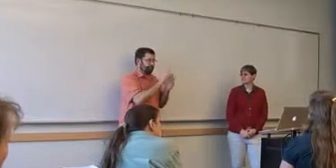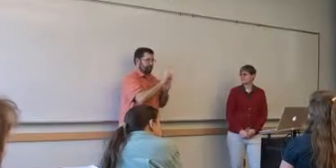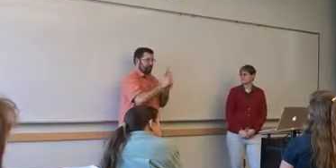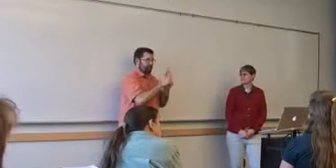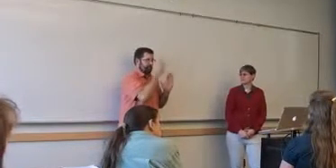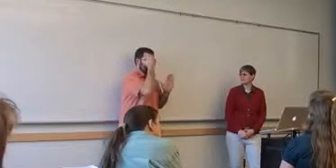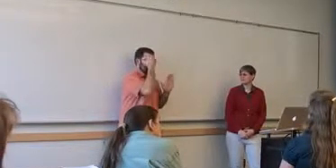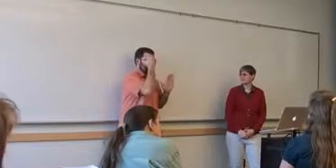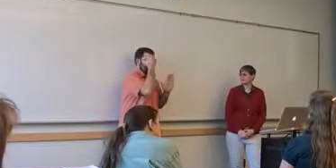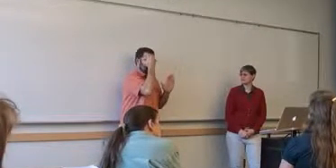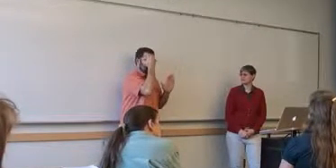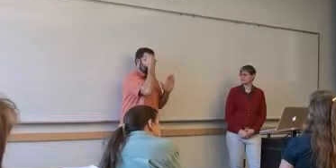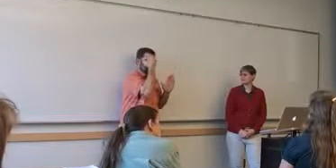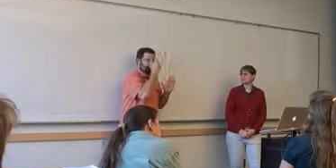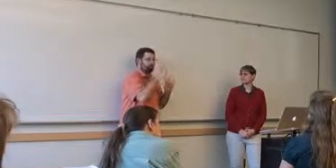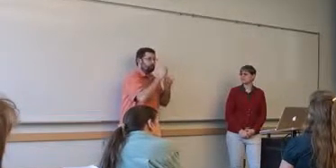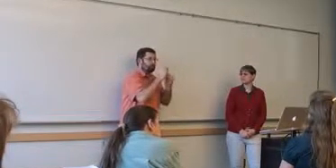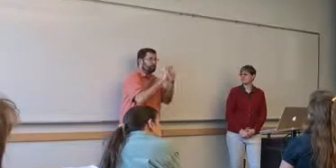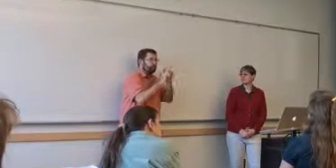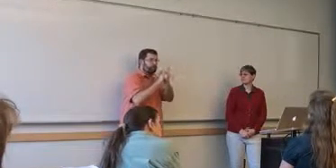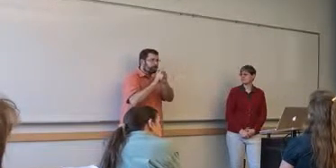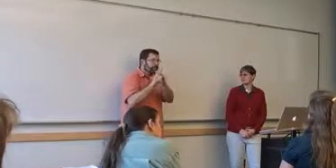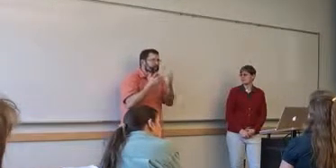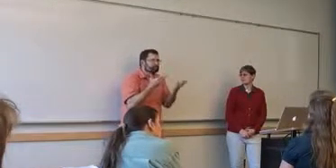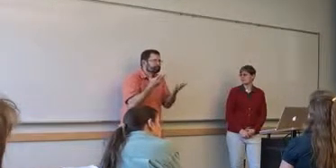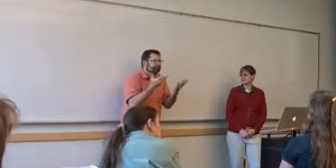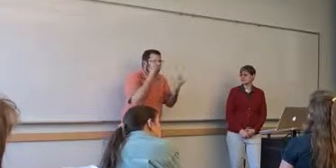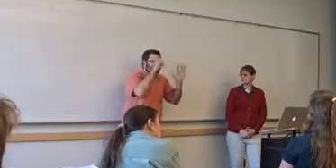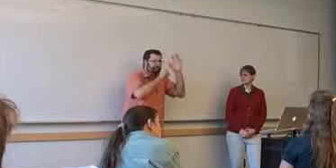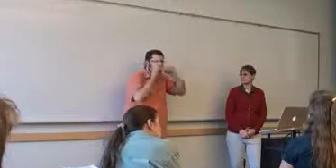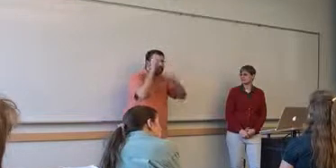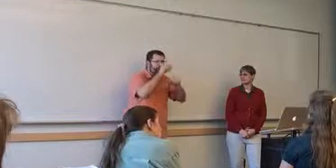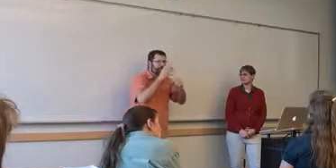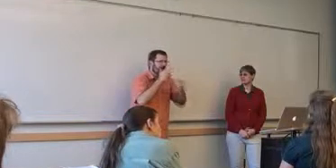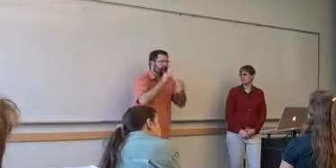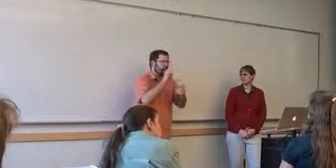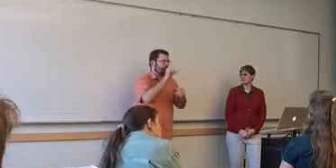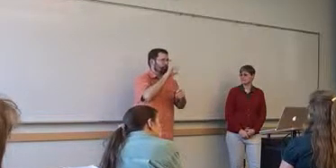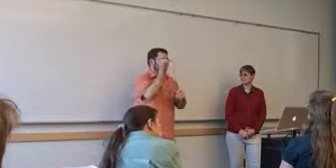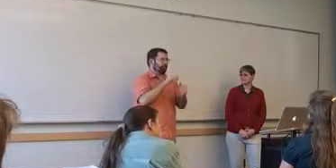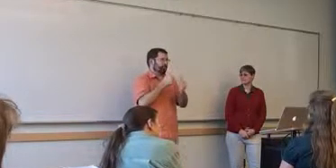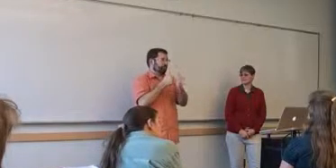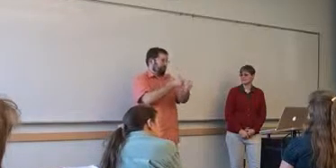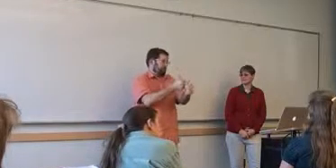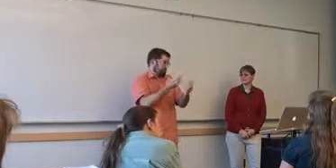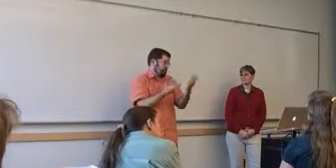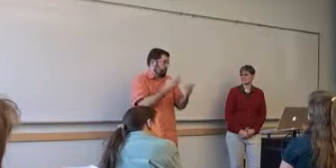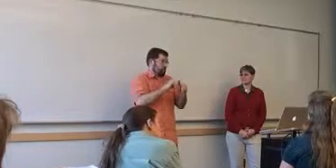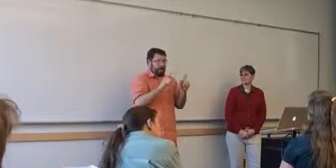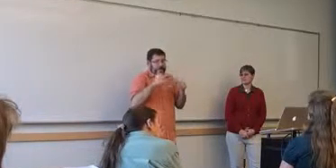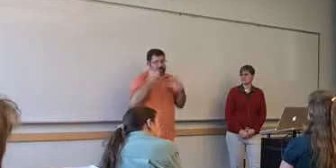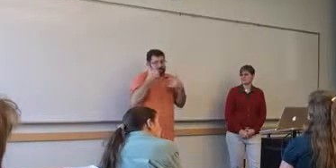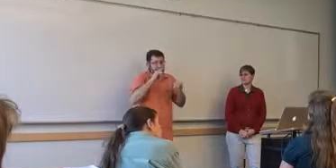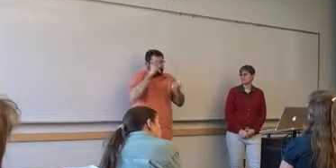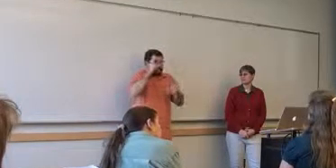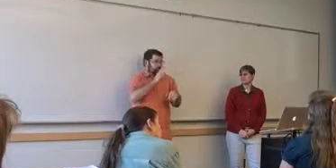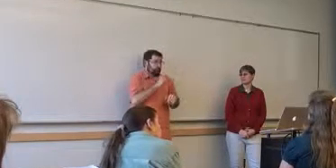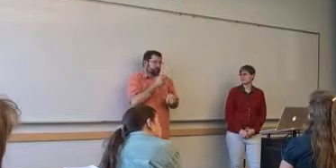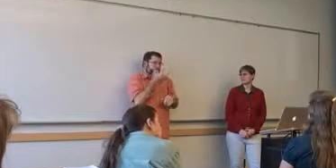because they have none of that background knowledge. So even if those words are shown up on the screen, they either miss where it's at or how it's going. So